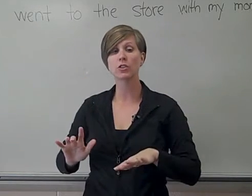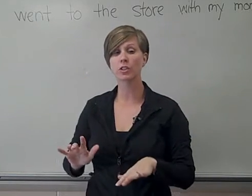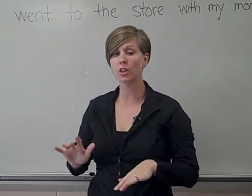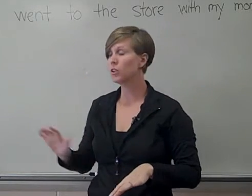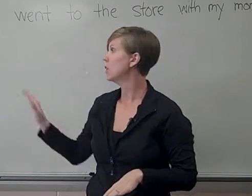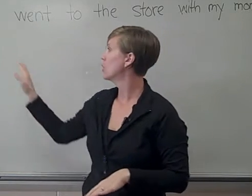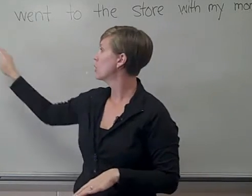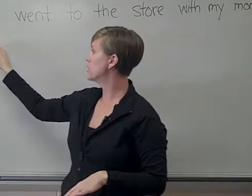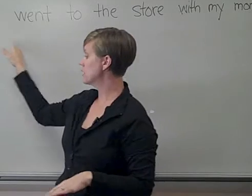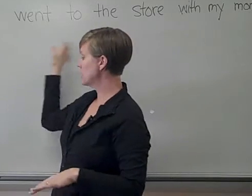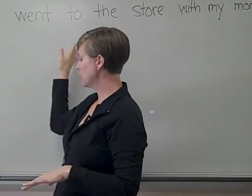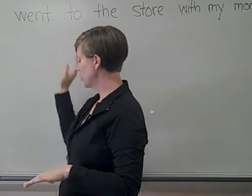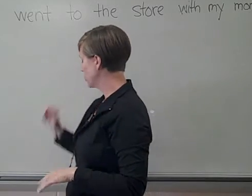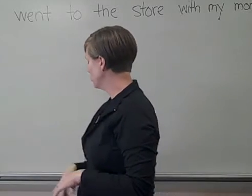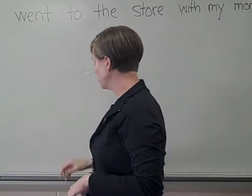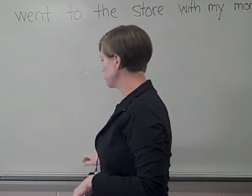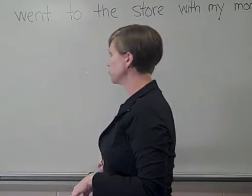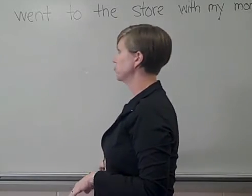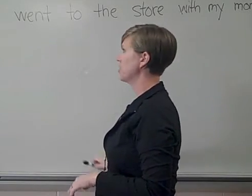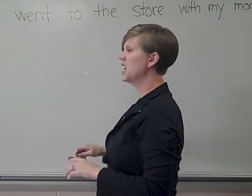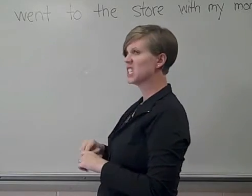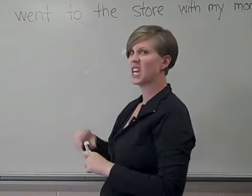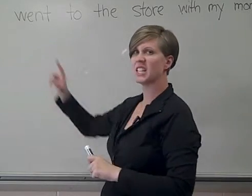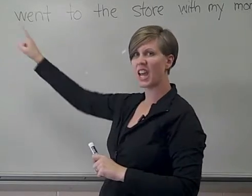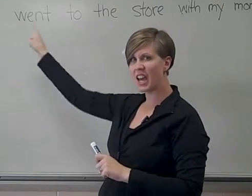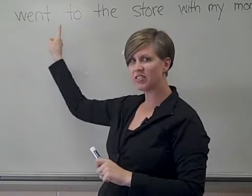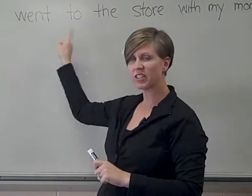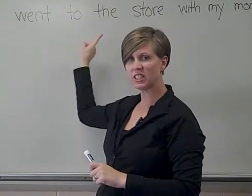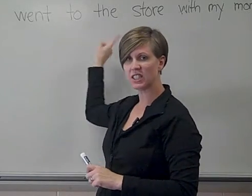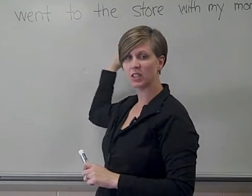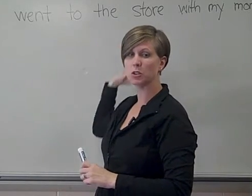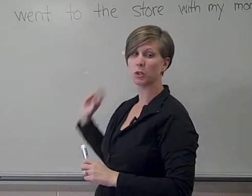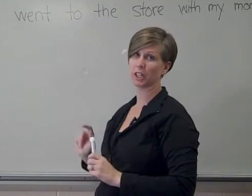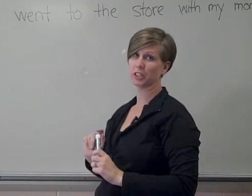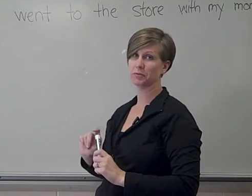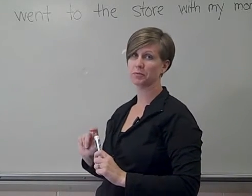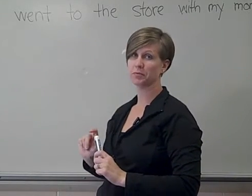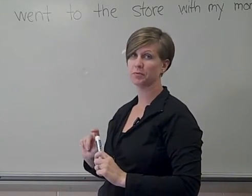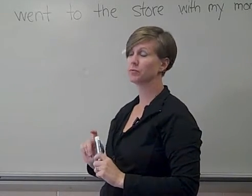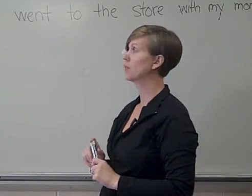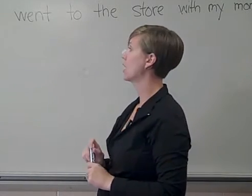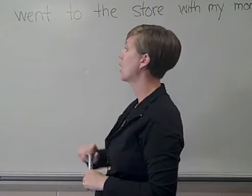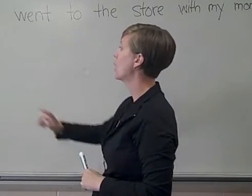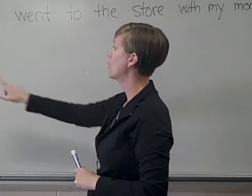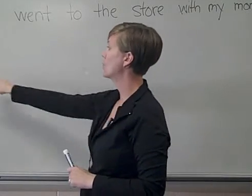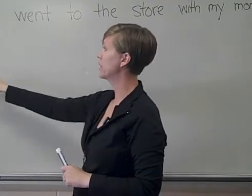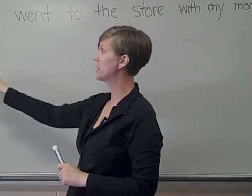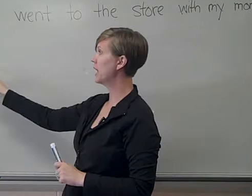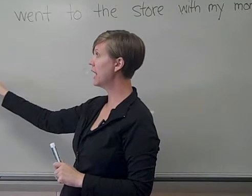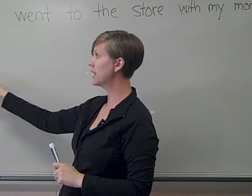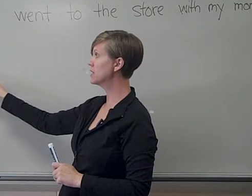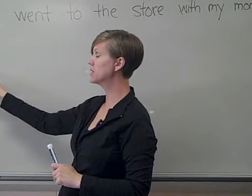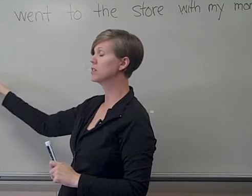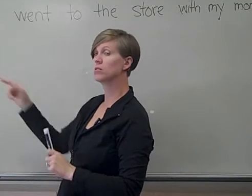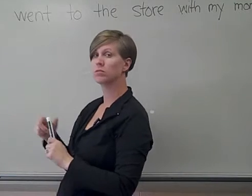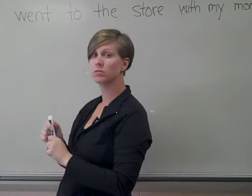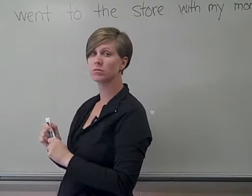so with C2, it signed every single word. With case,